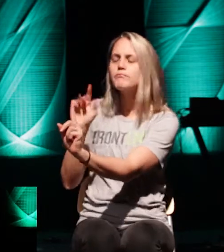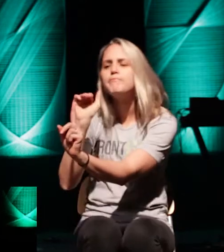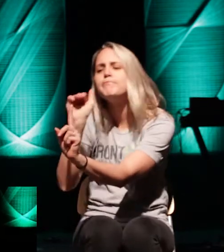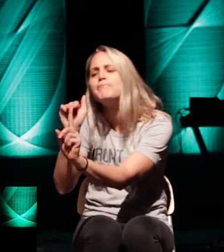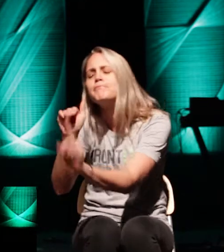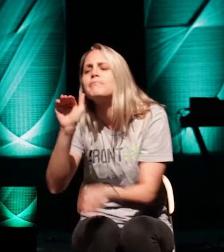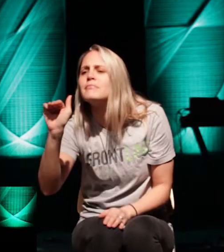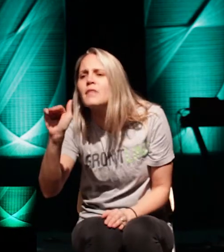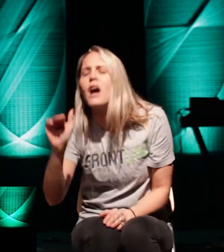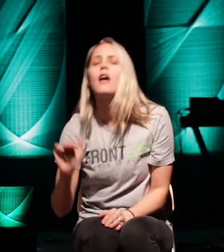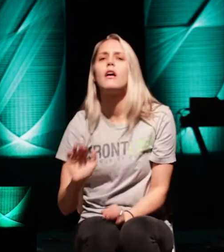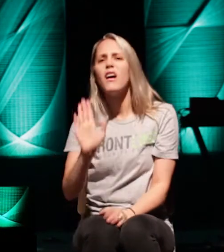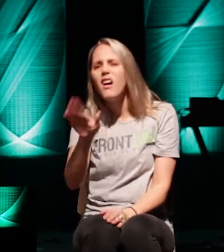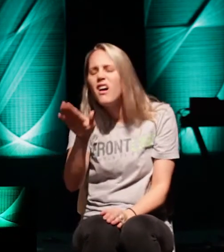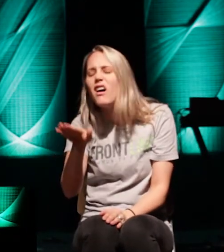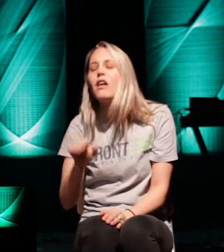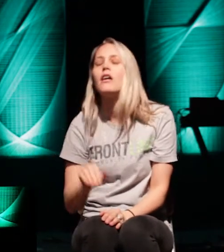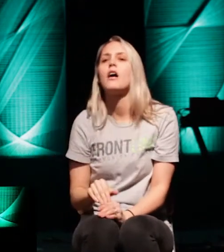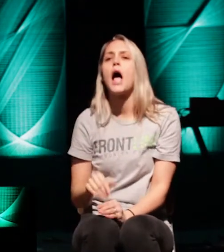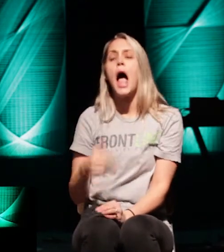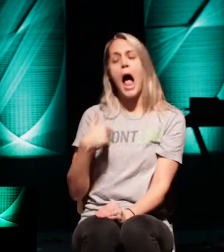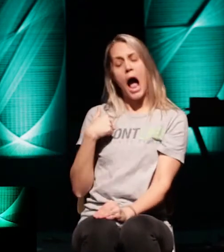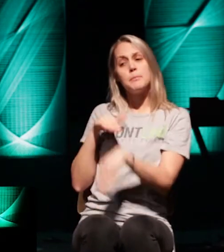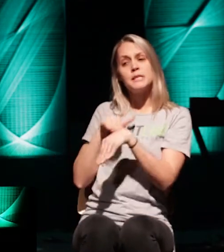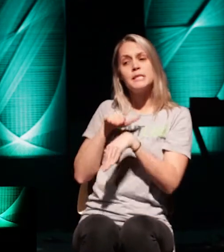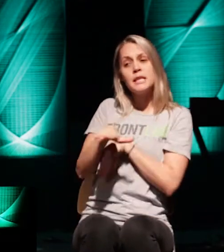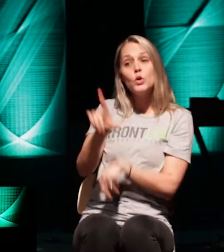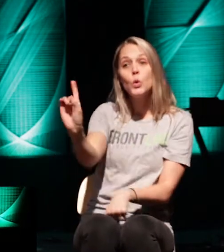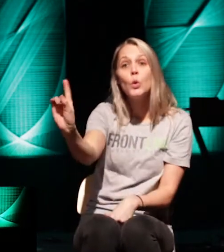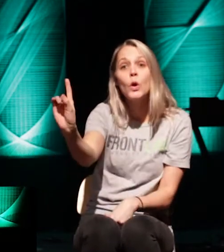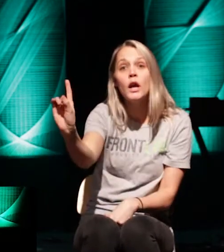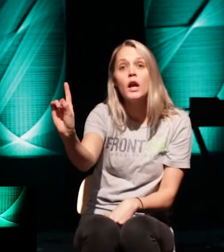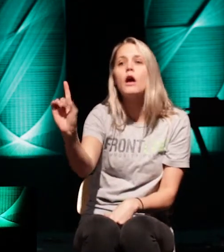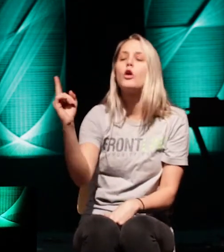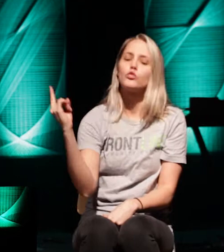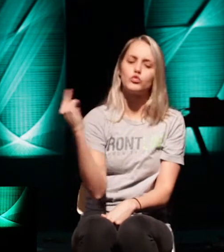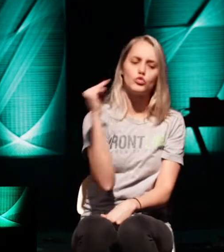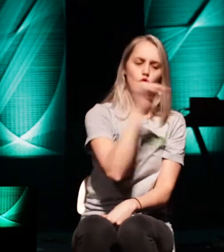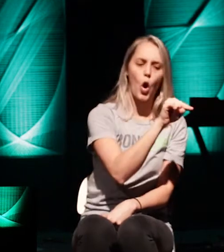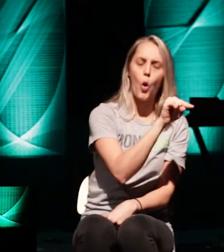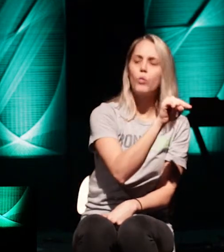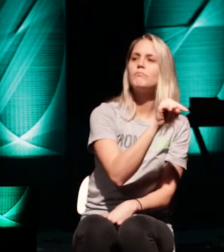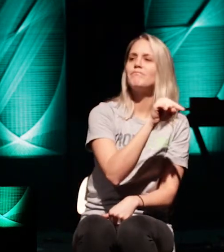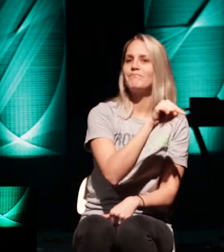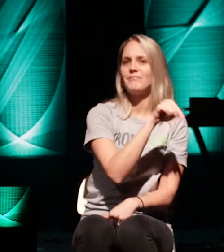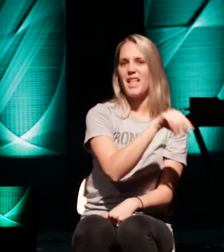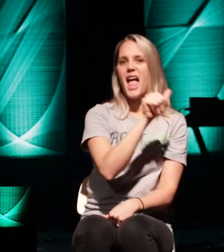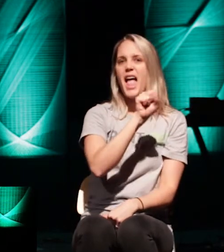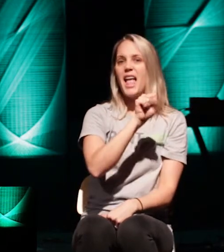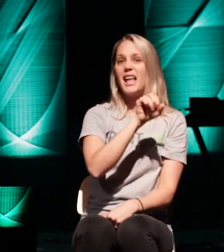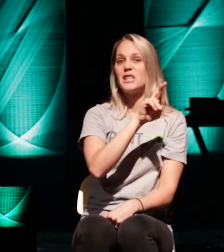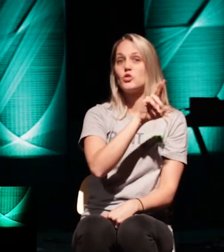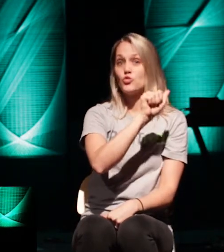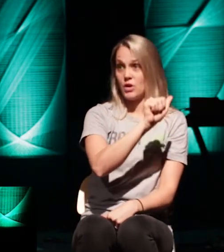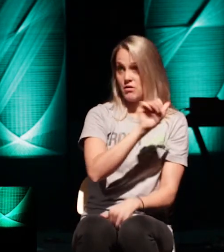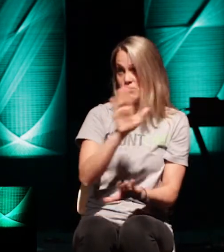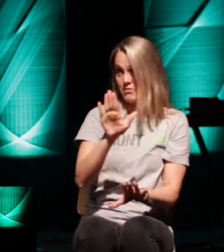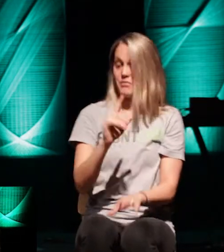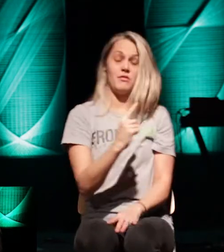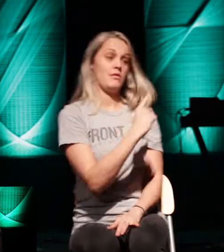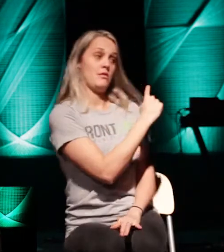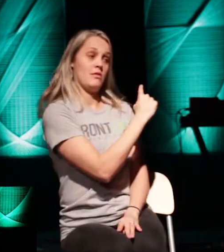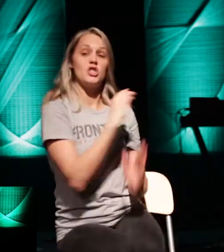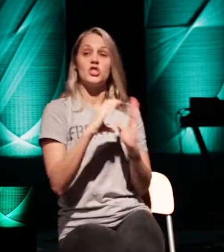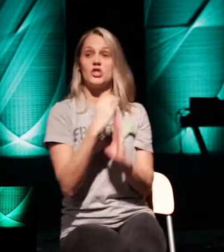and he says, Jonah, I am sending you to the people group that you hate. So check this out. Jonah chapter 1, verse 1 says